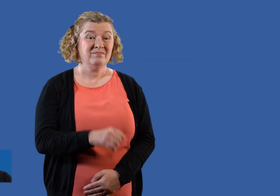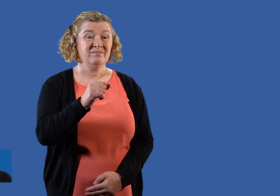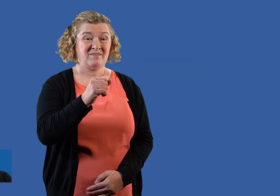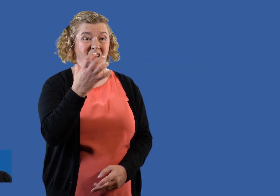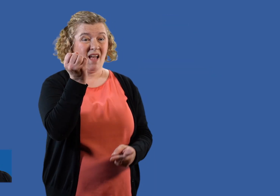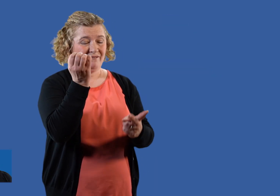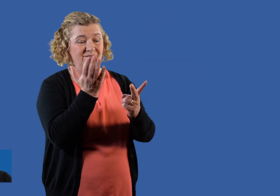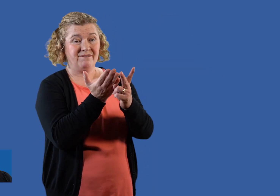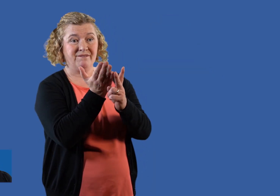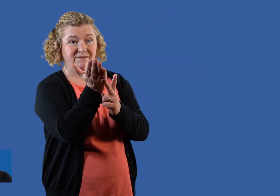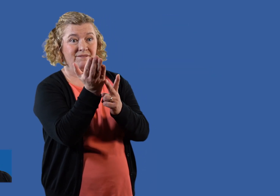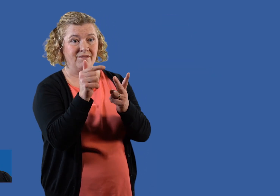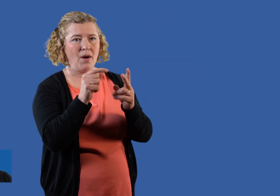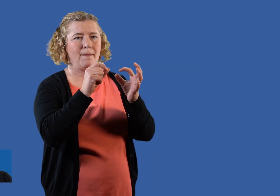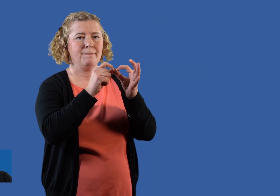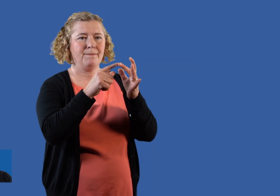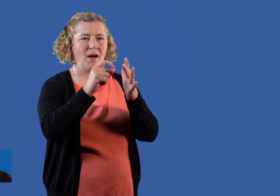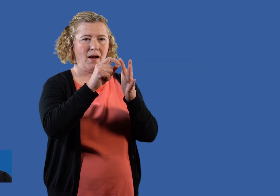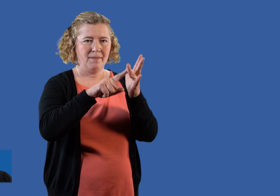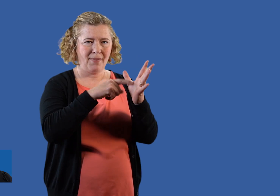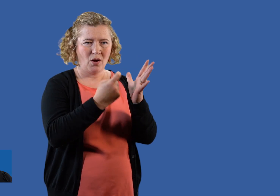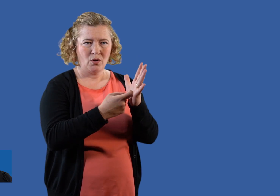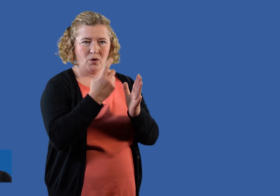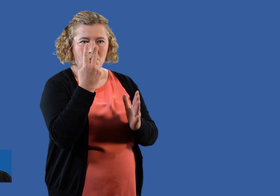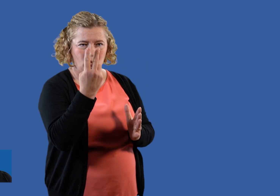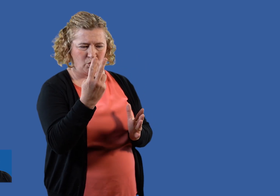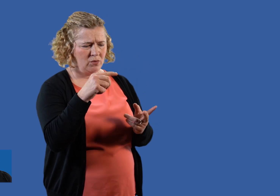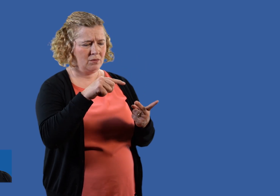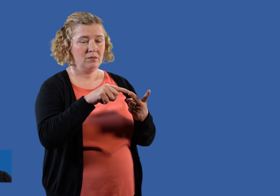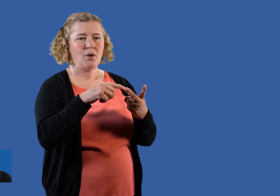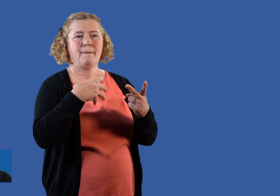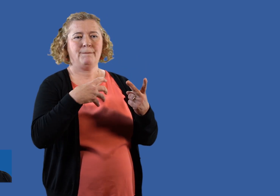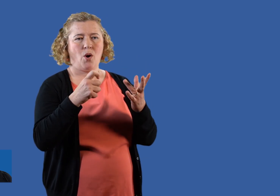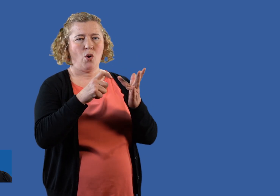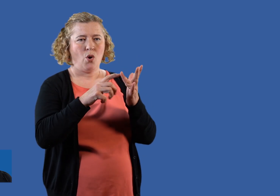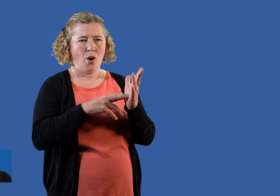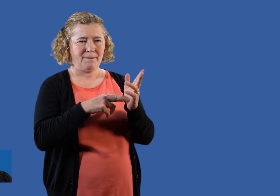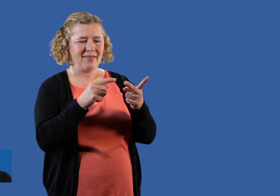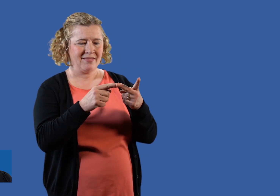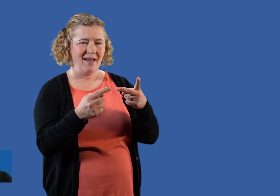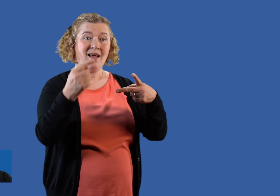Yeah, it is. Bipolar 2 is considered more common than bipolar 1.